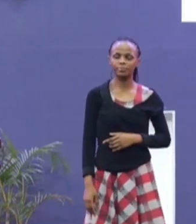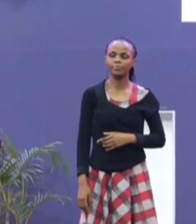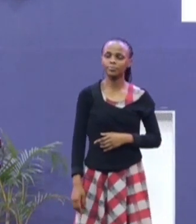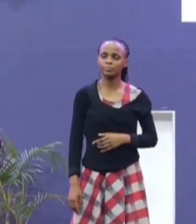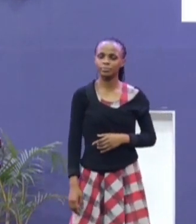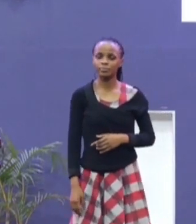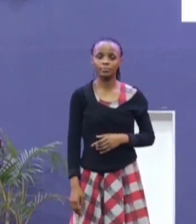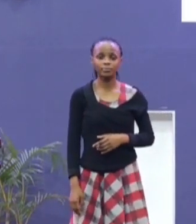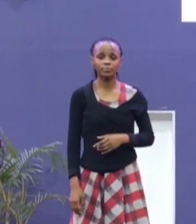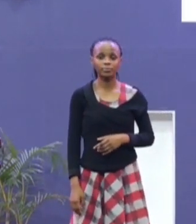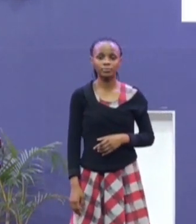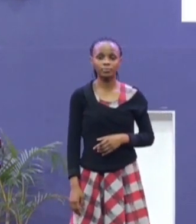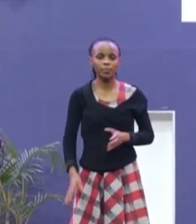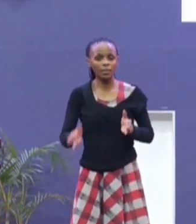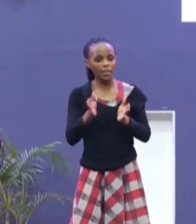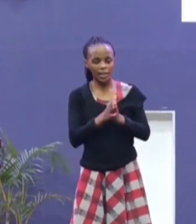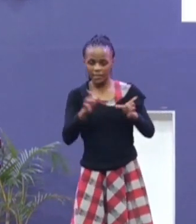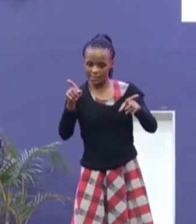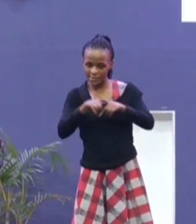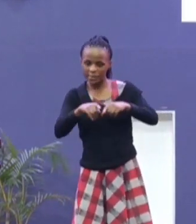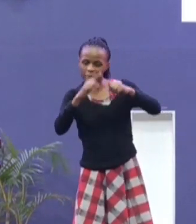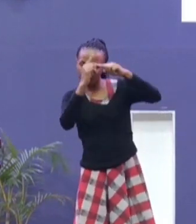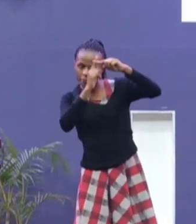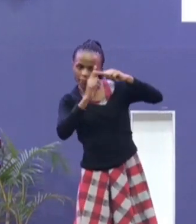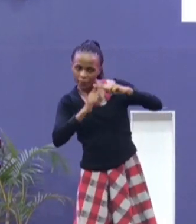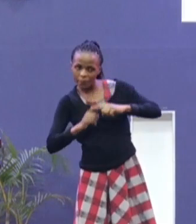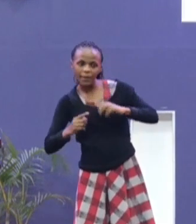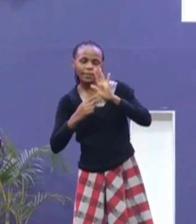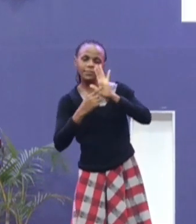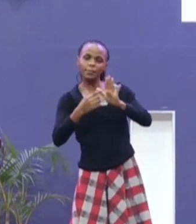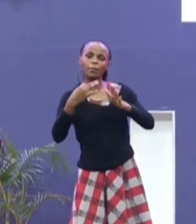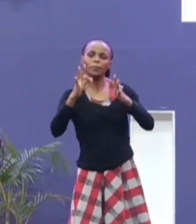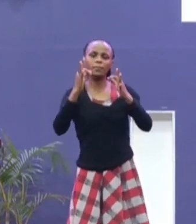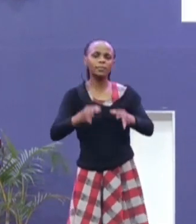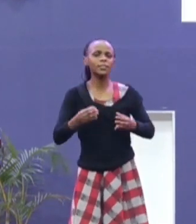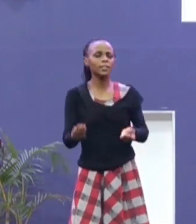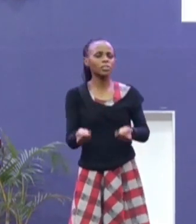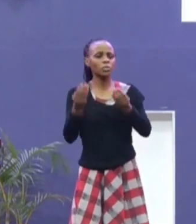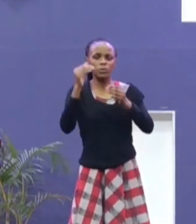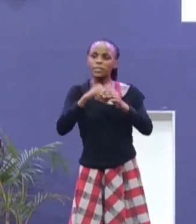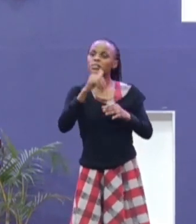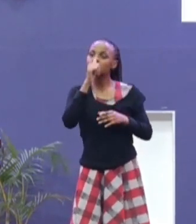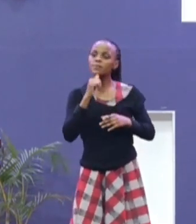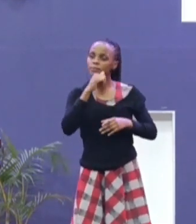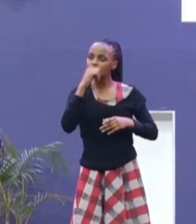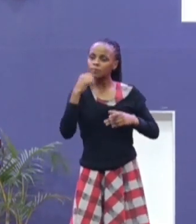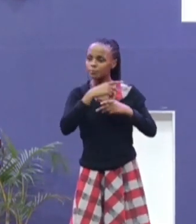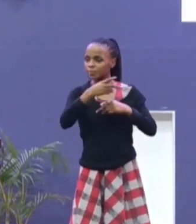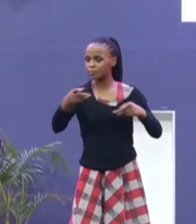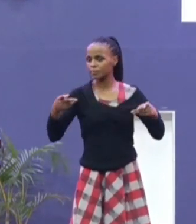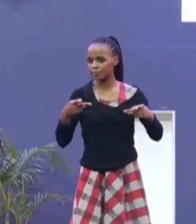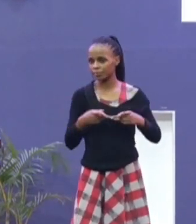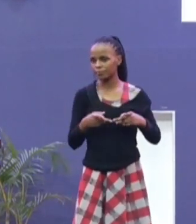And these are kinds of things they do. Era bino bye bintu bye bakola. In the secret places. Mu bifo eby'ekyama.